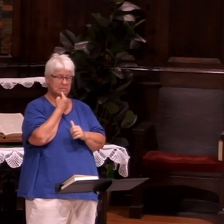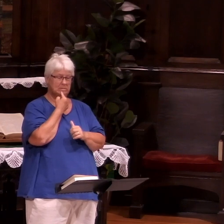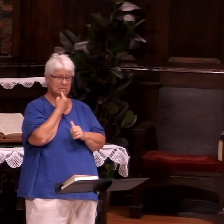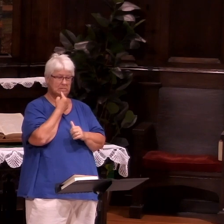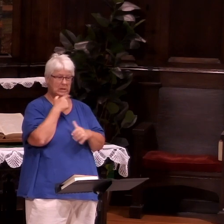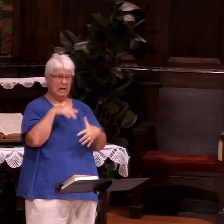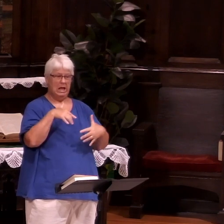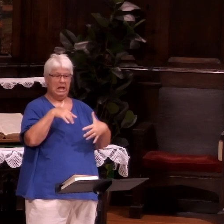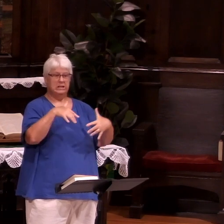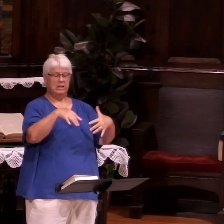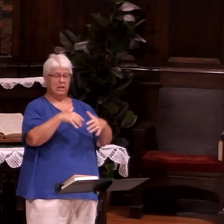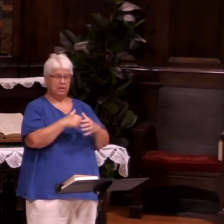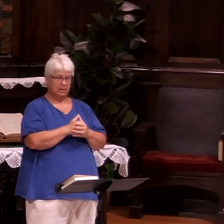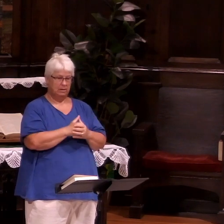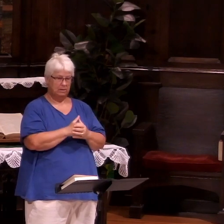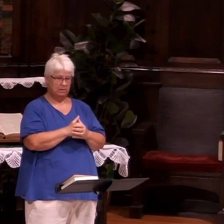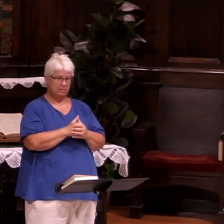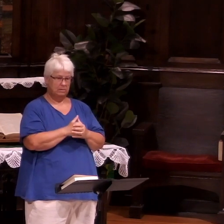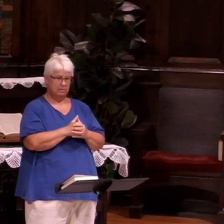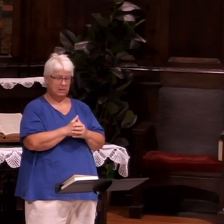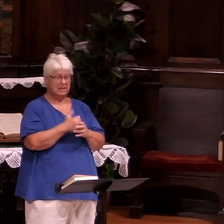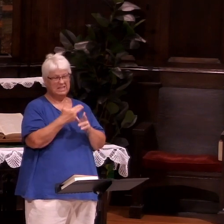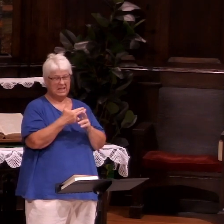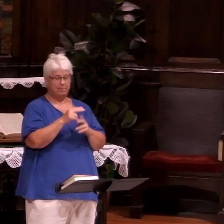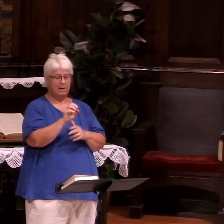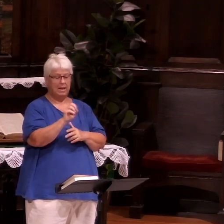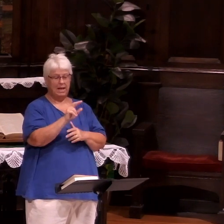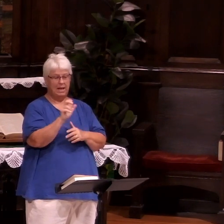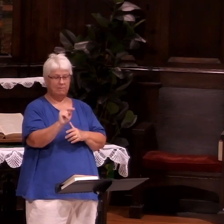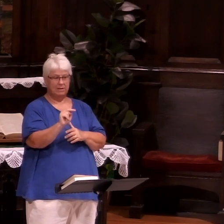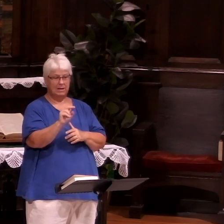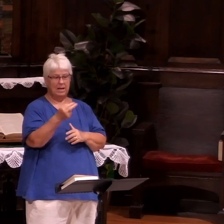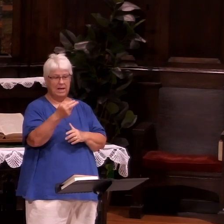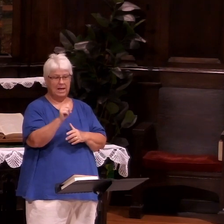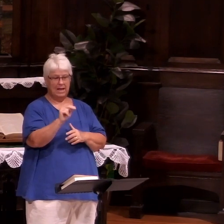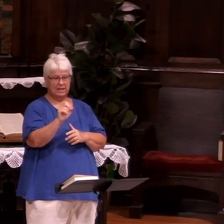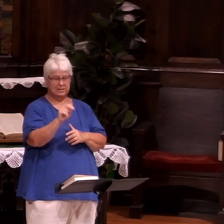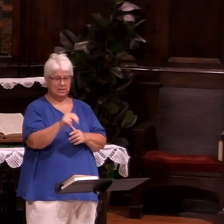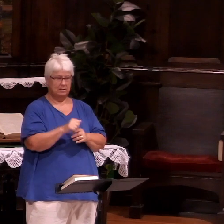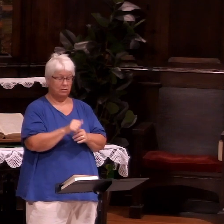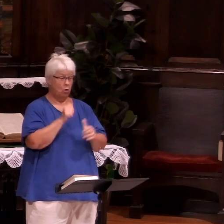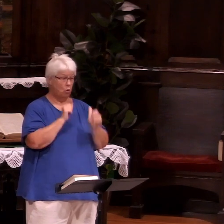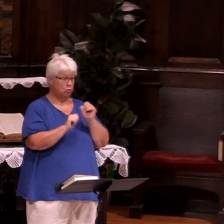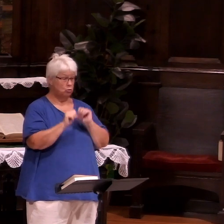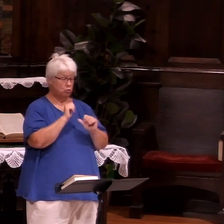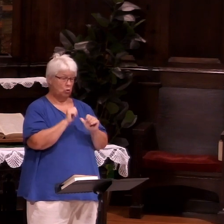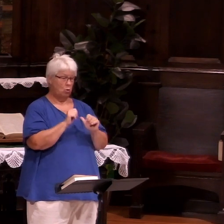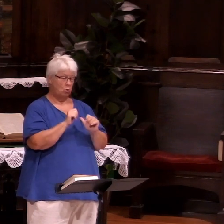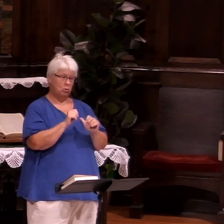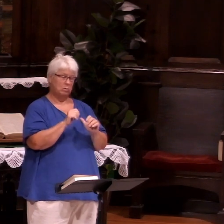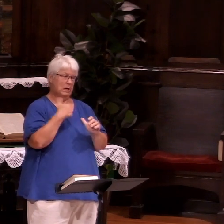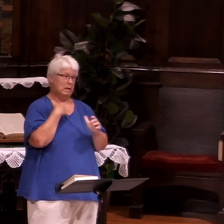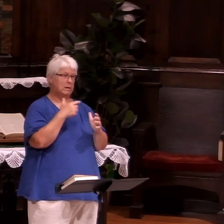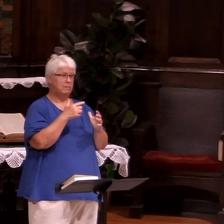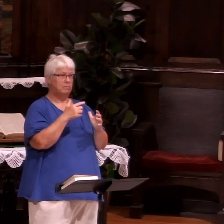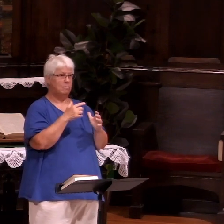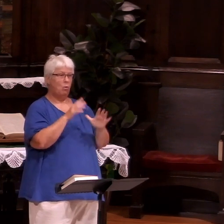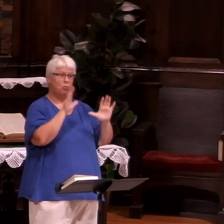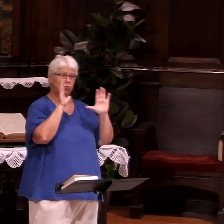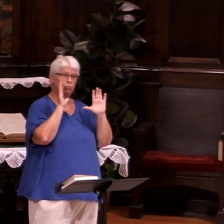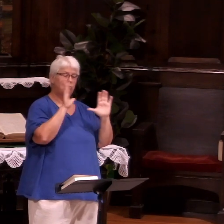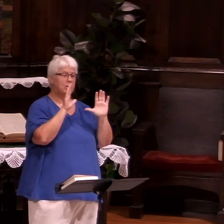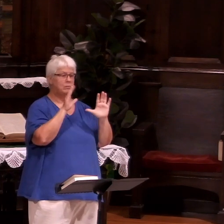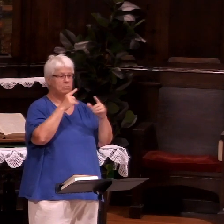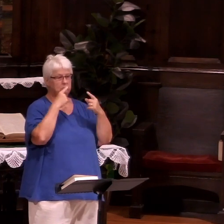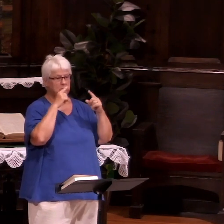social anxiety named Evan Hansen. Now, the show received critical acclaim from